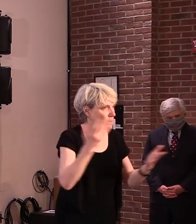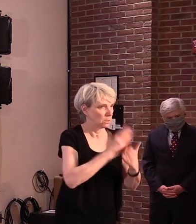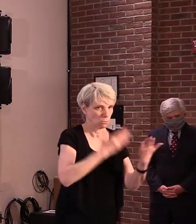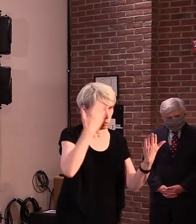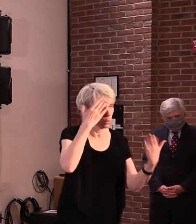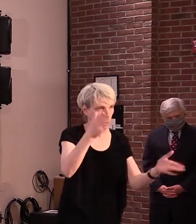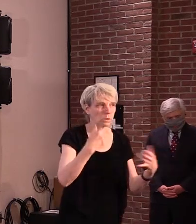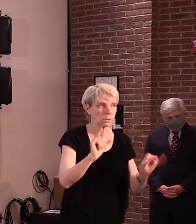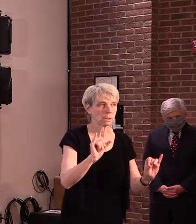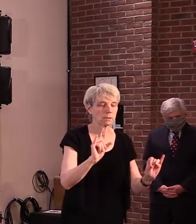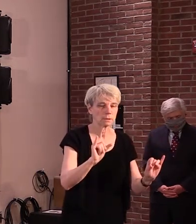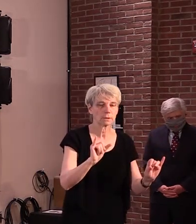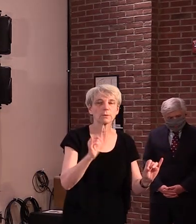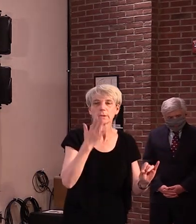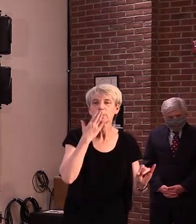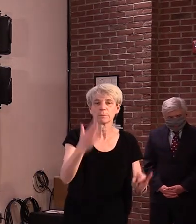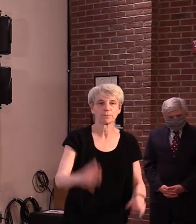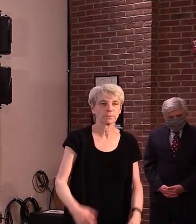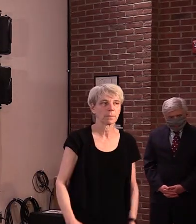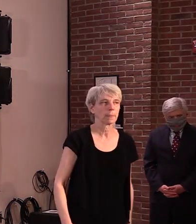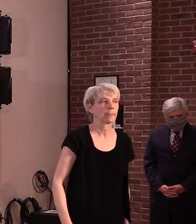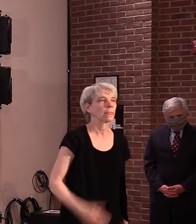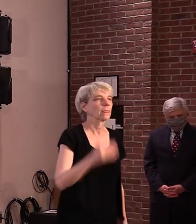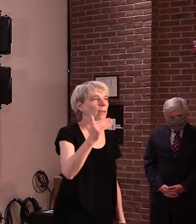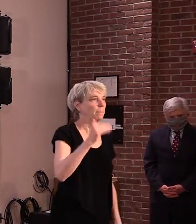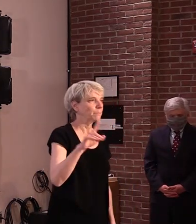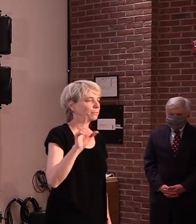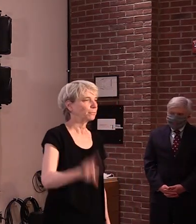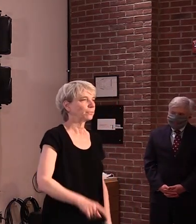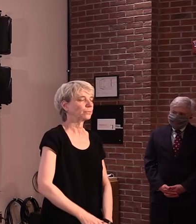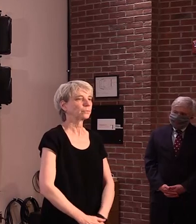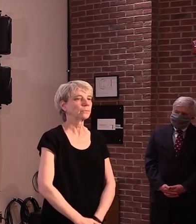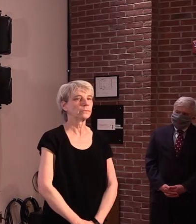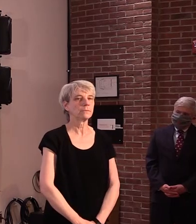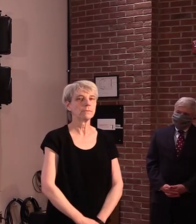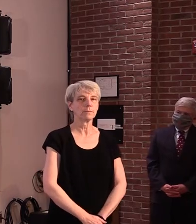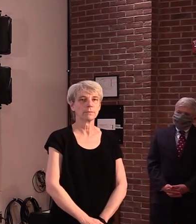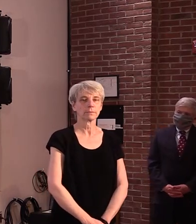Thank you. Joel, the Burlington Free Press.